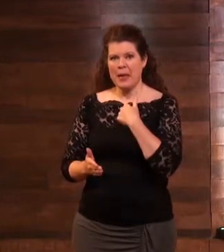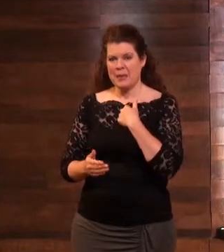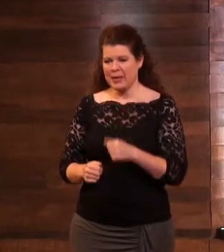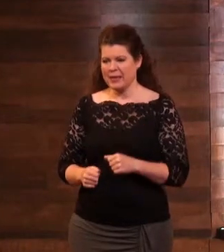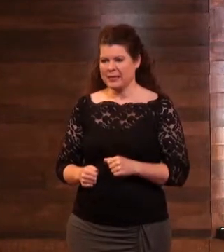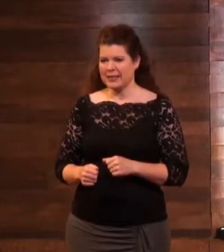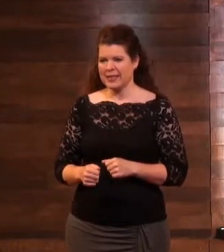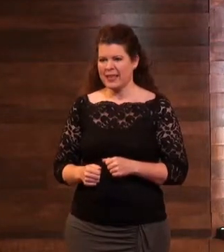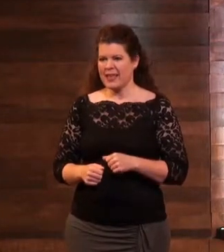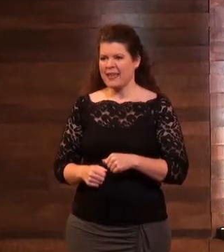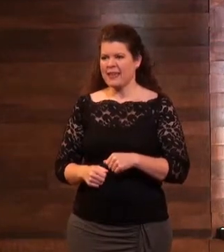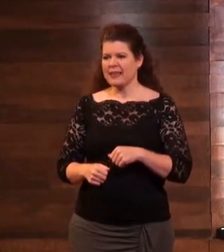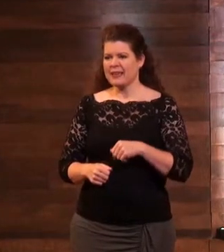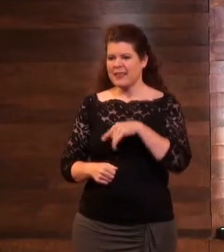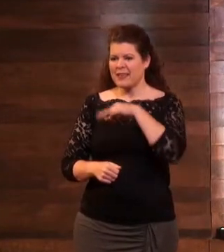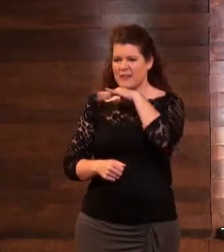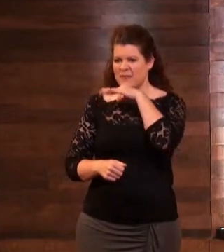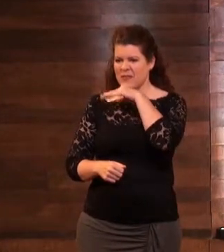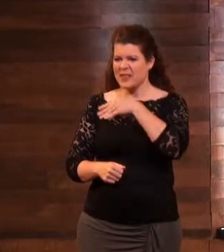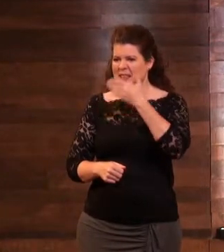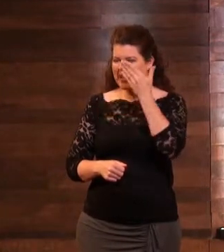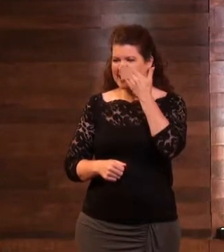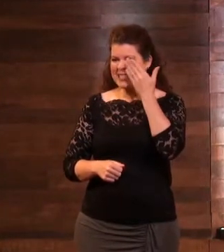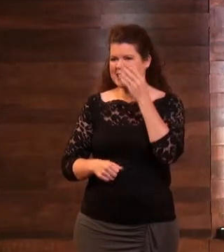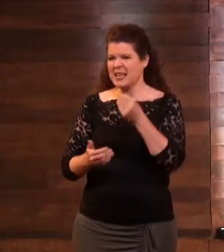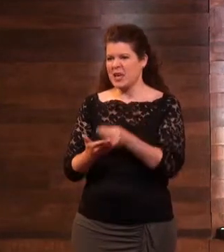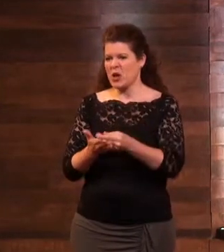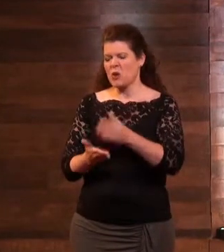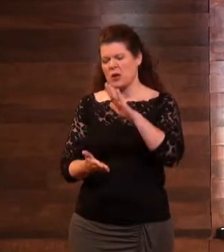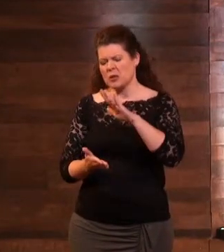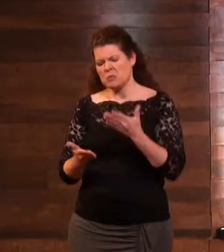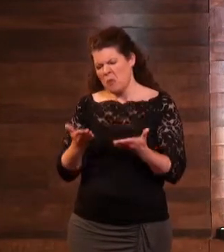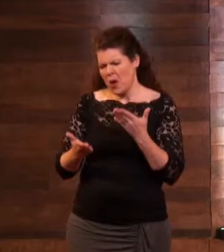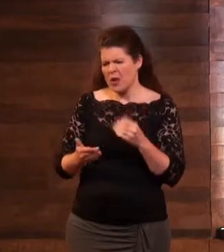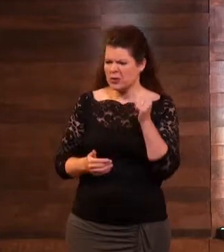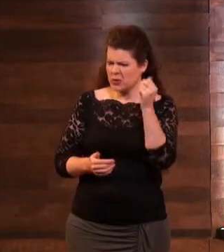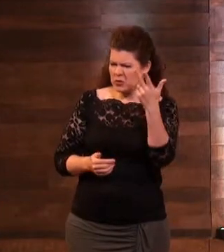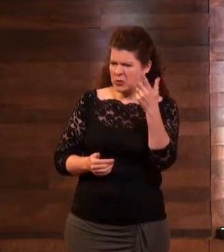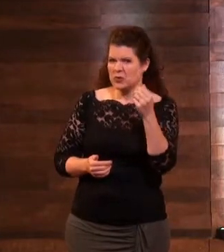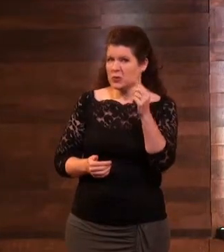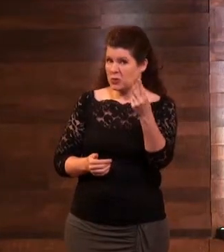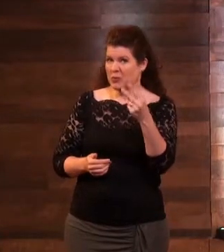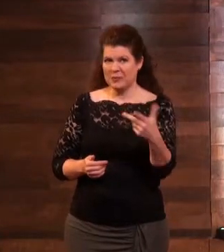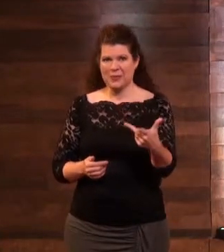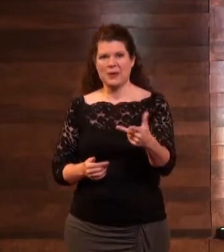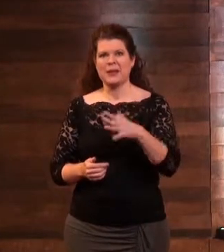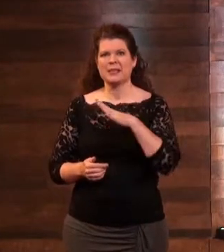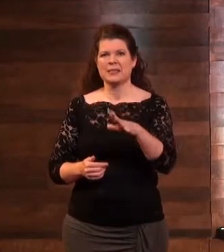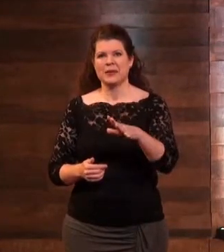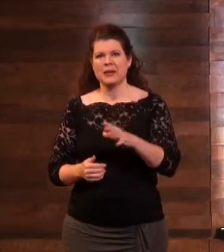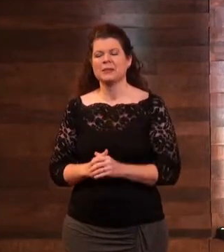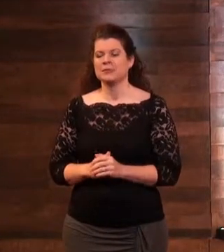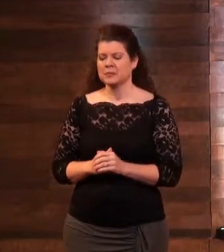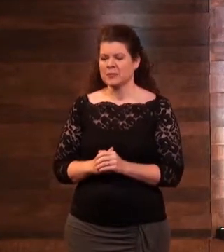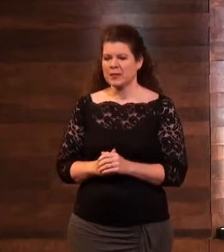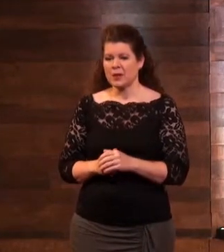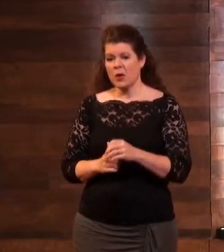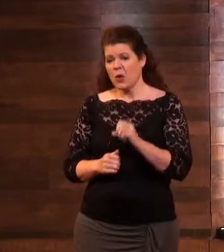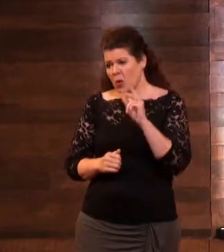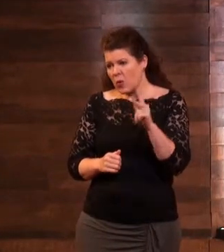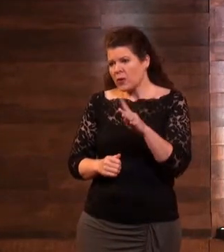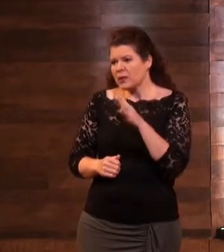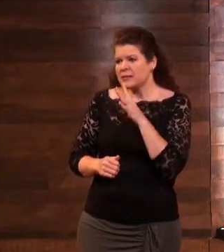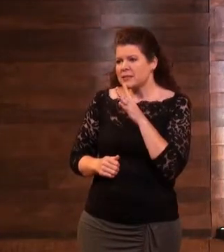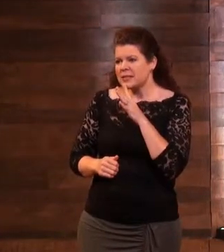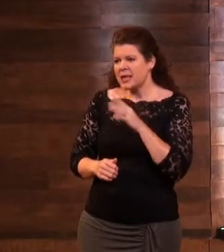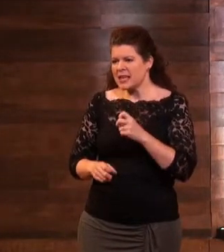rich, 2 out of 3 ain't bad. Then there's the I'm lazy category. Hard work never killed anyone, but